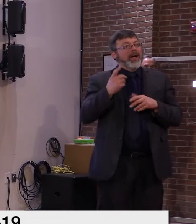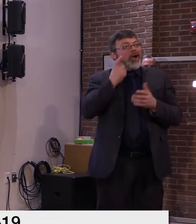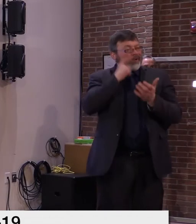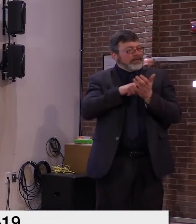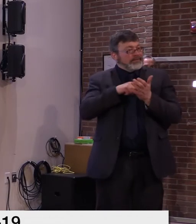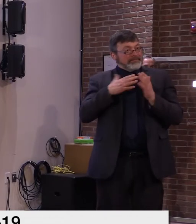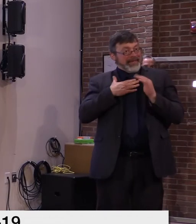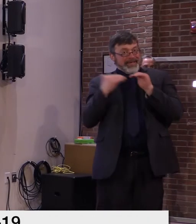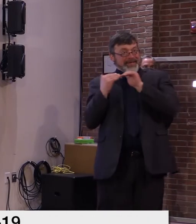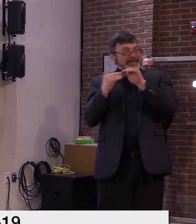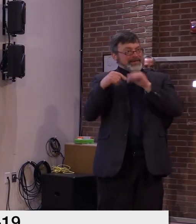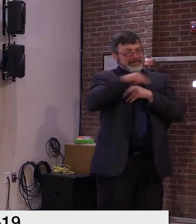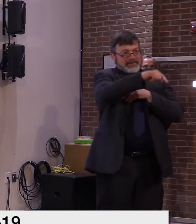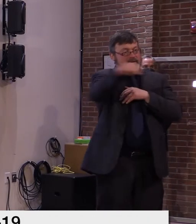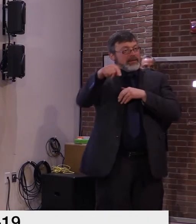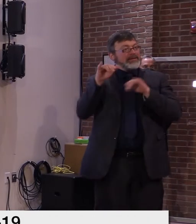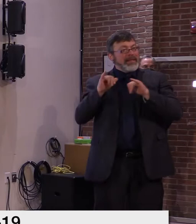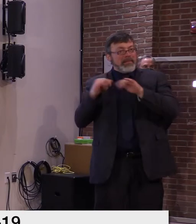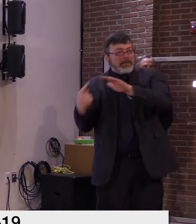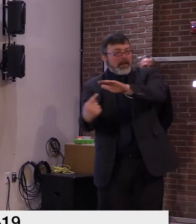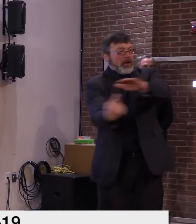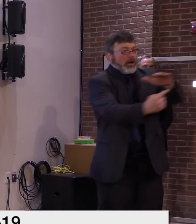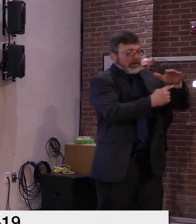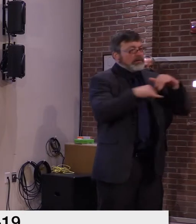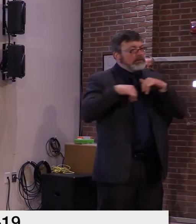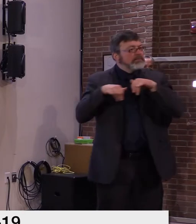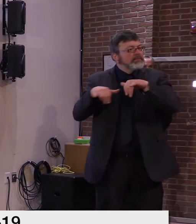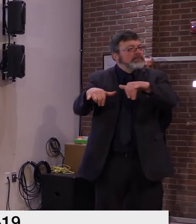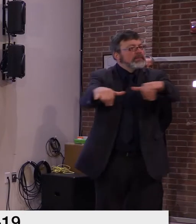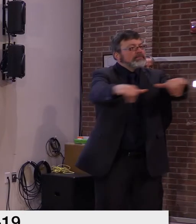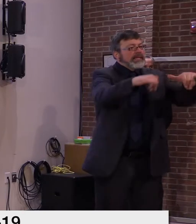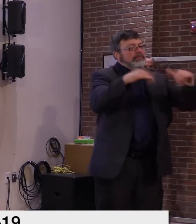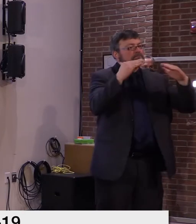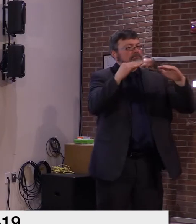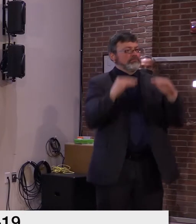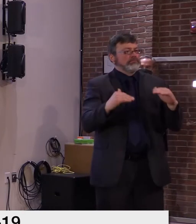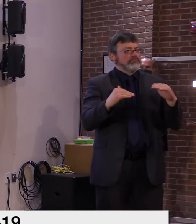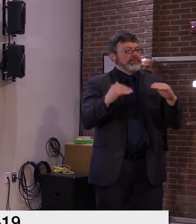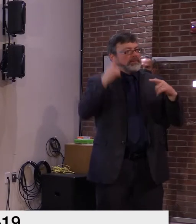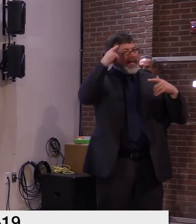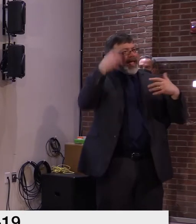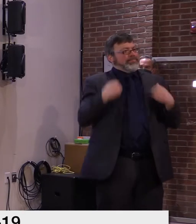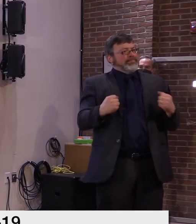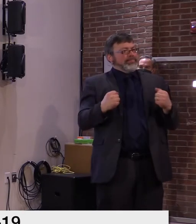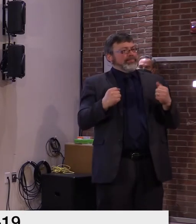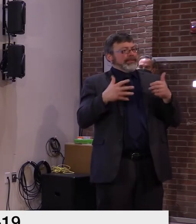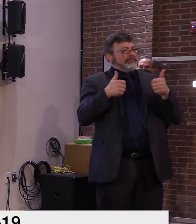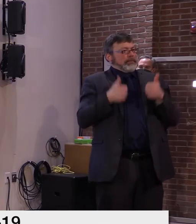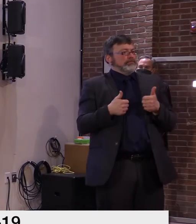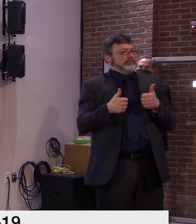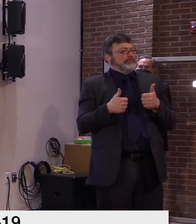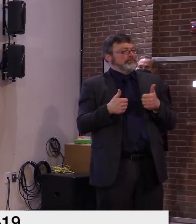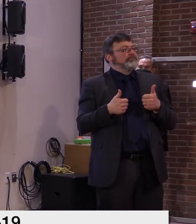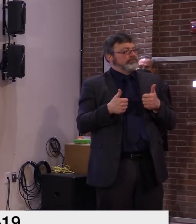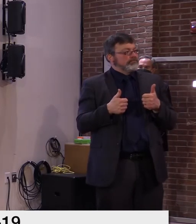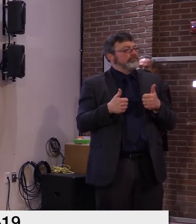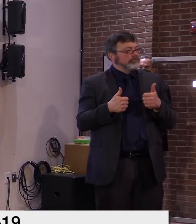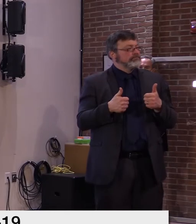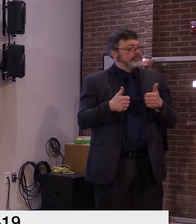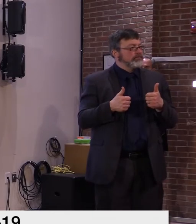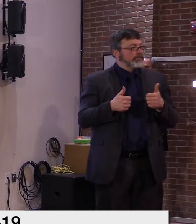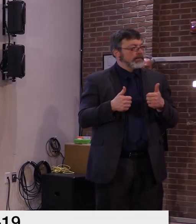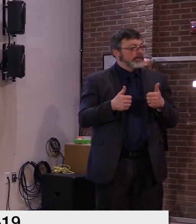experience. Over 50% of the 11th and 12th graders say that they are lonelier due to COVID,